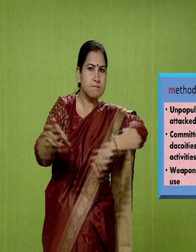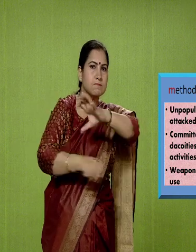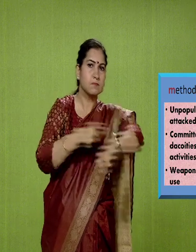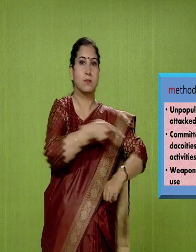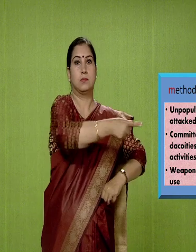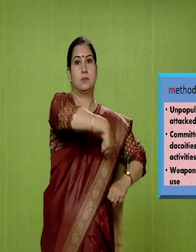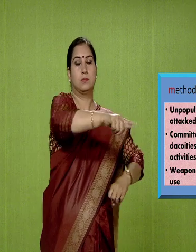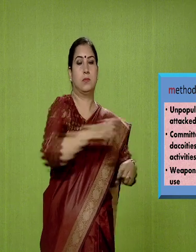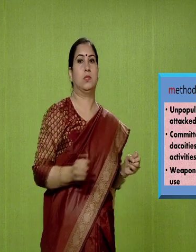and